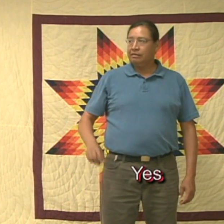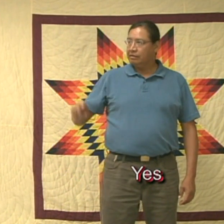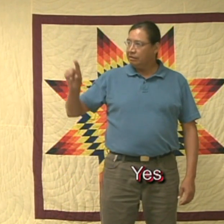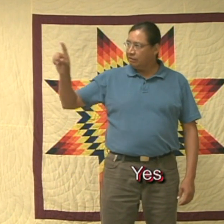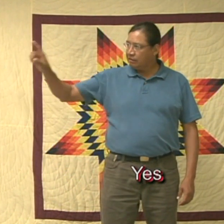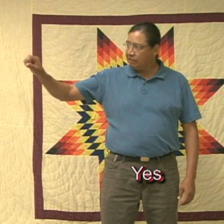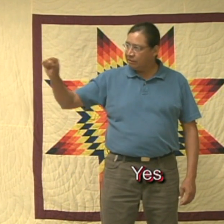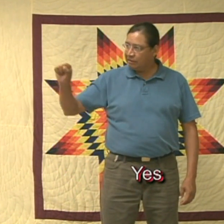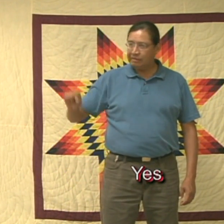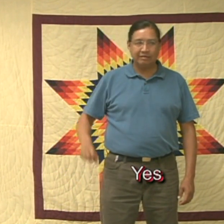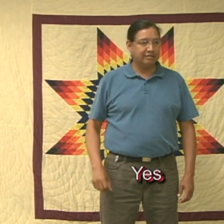Ha.